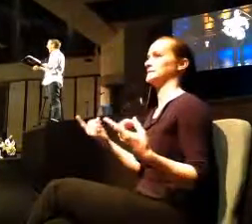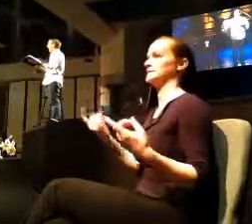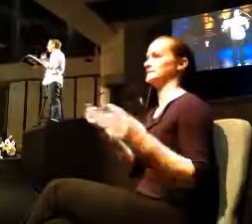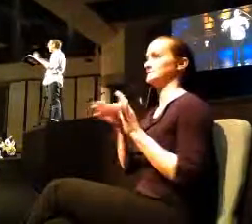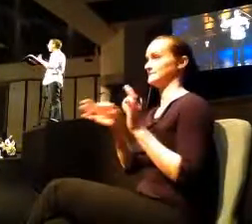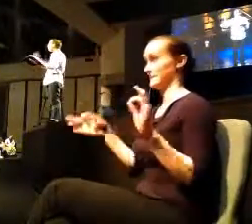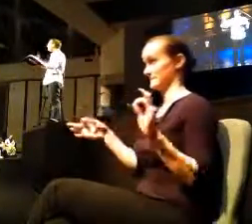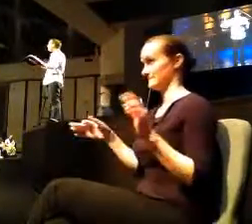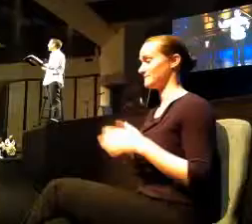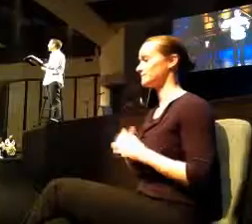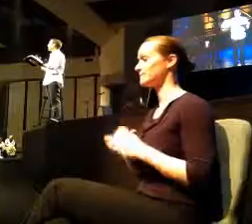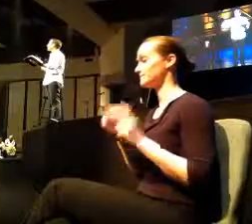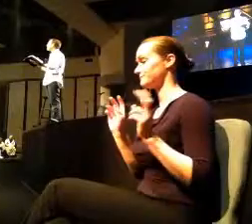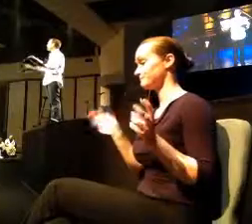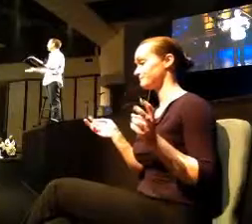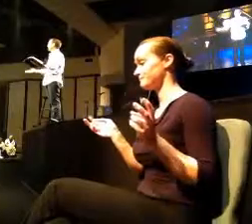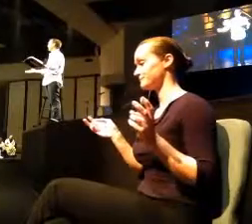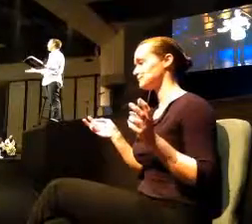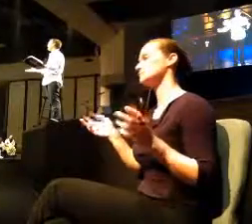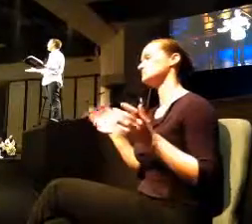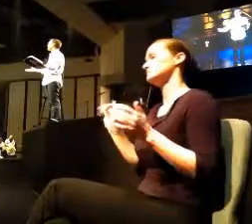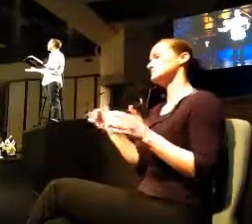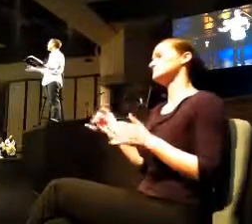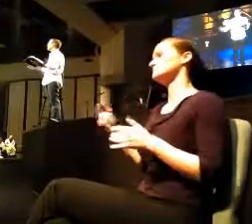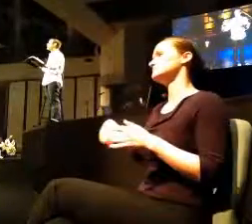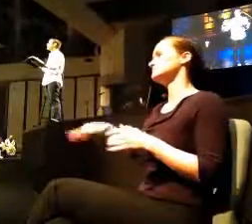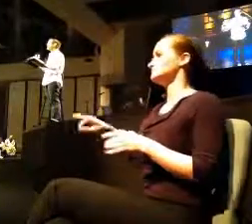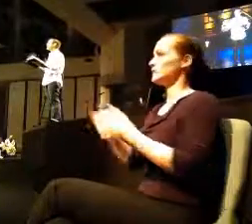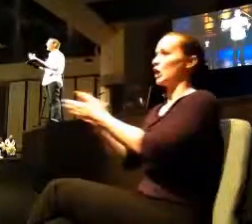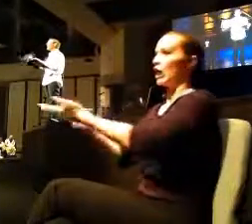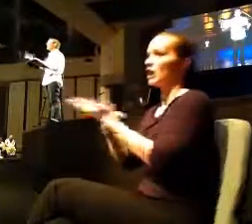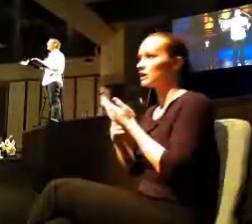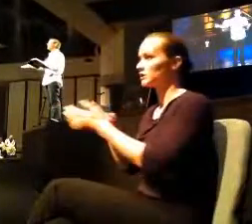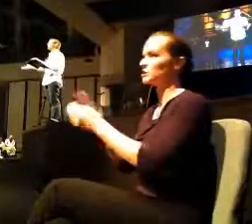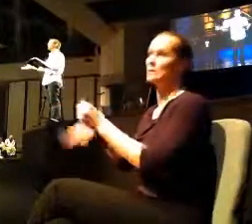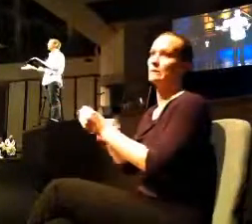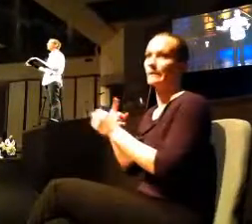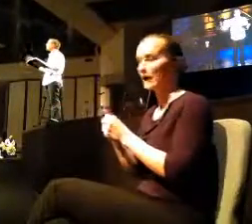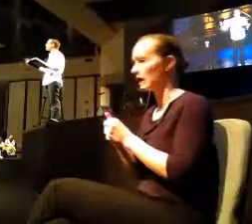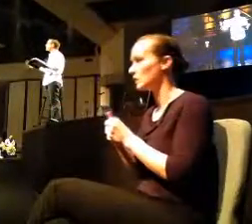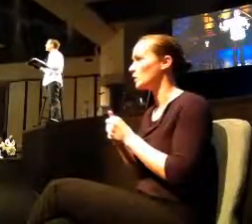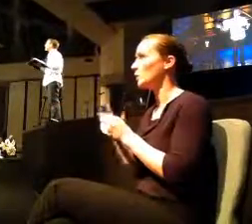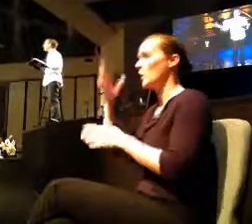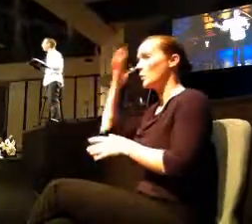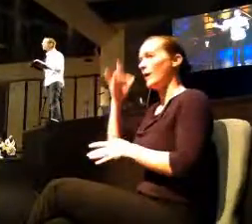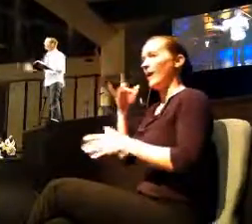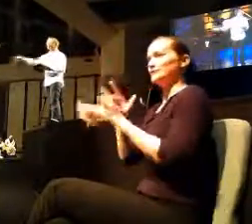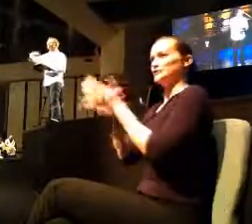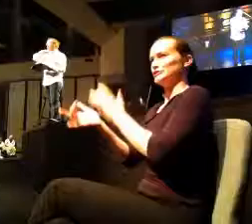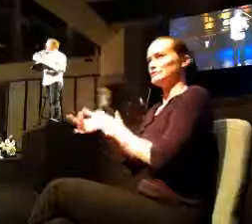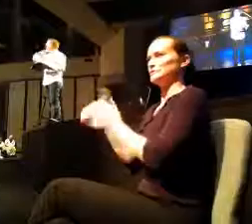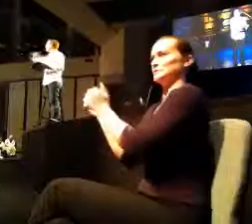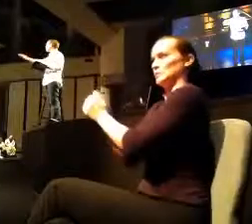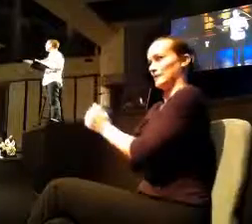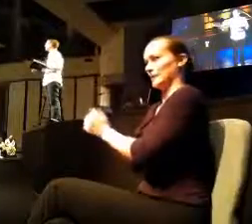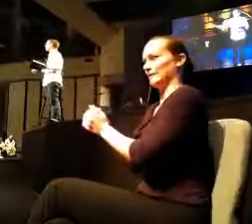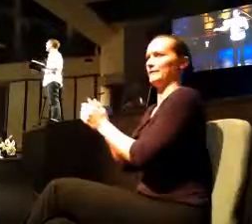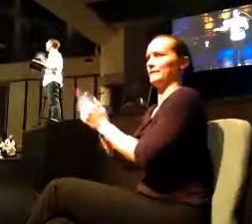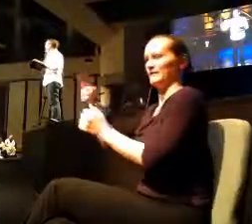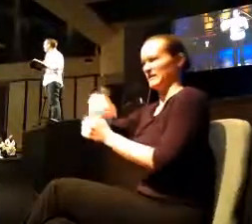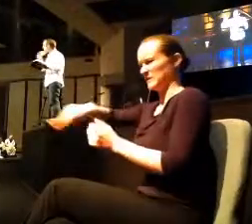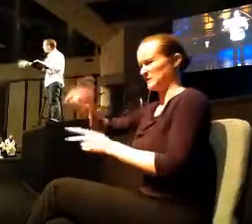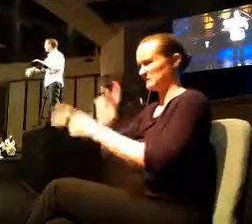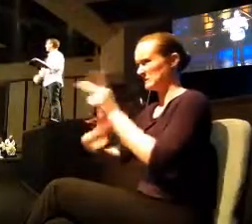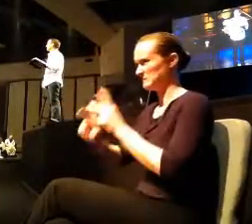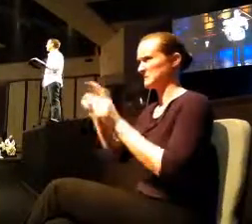9, as they're arguing about whether or not Jesus should be hanging out with these people that really, because of all of their problems, because of all their